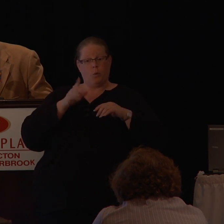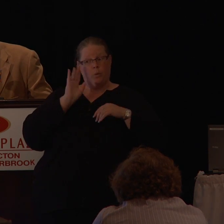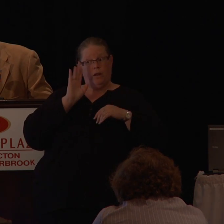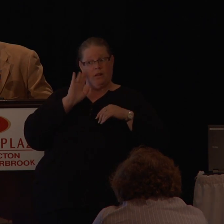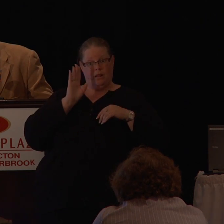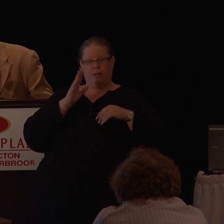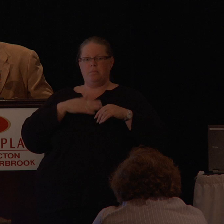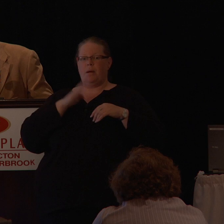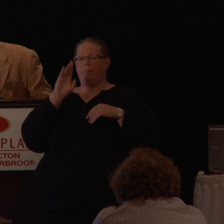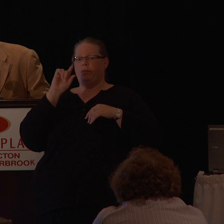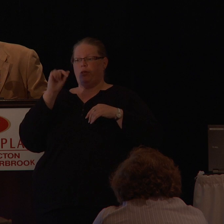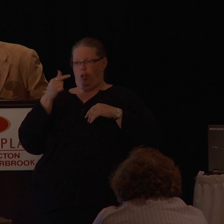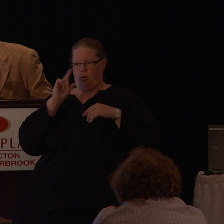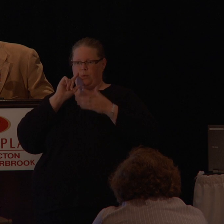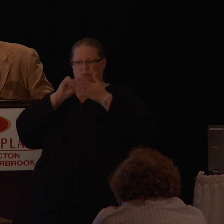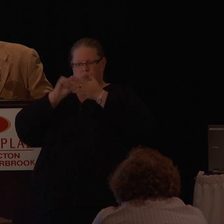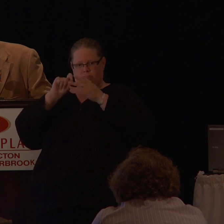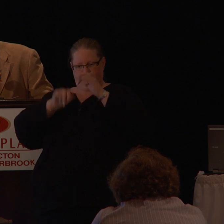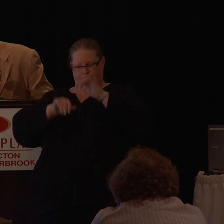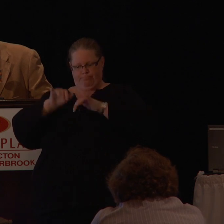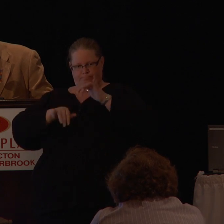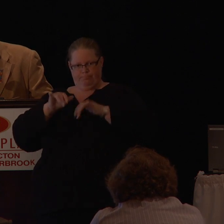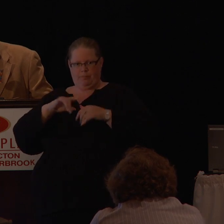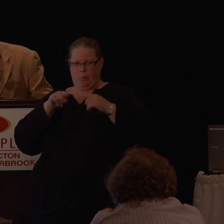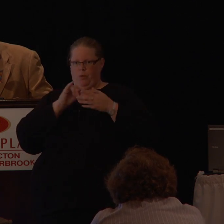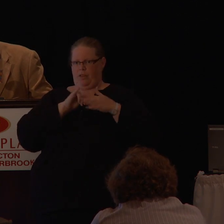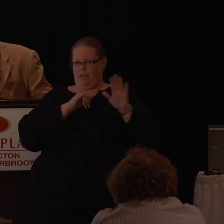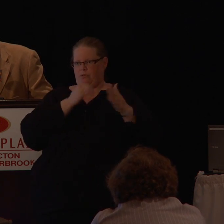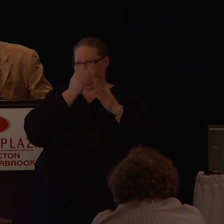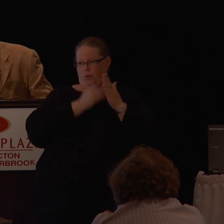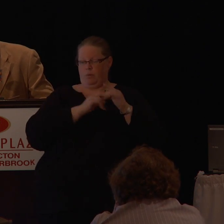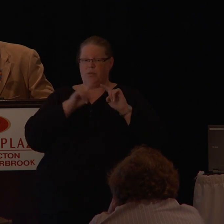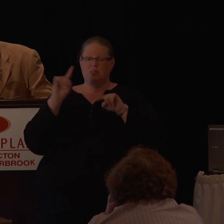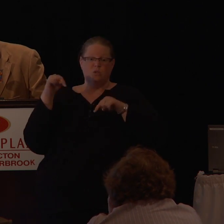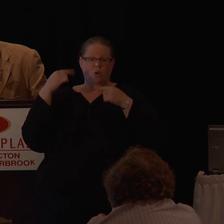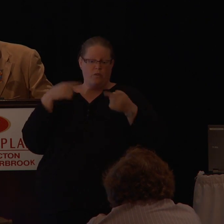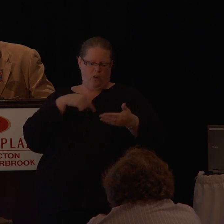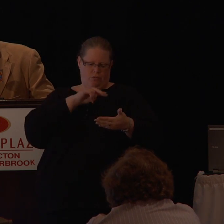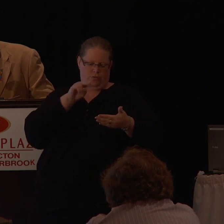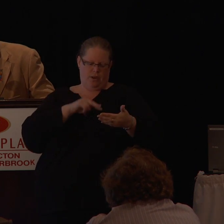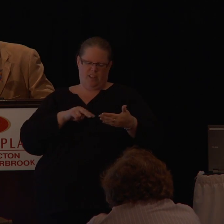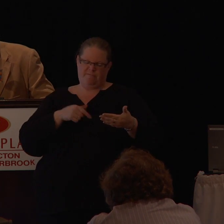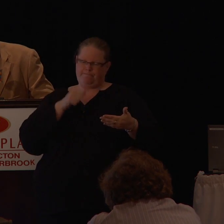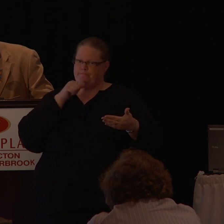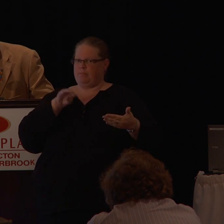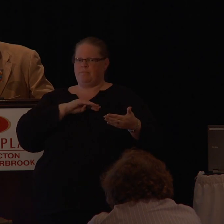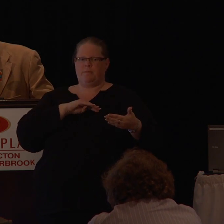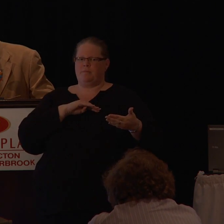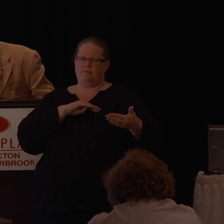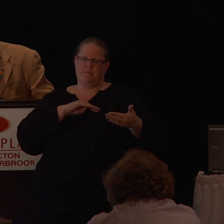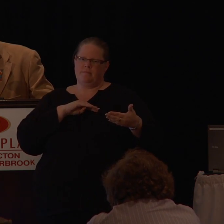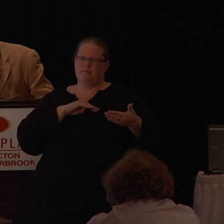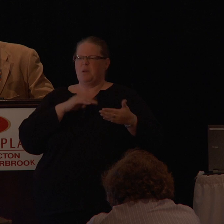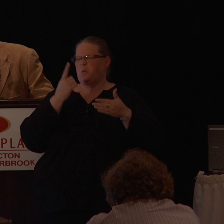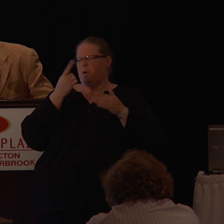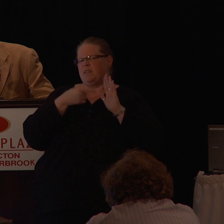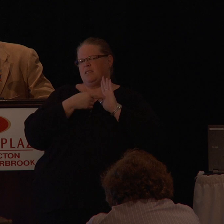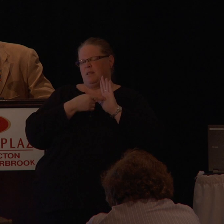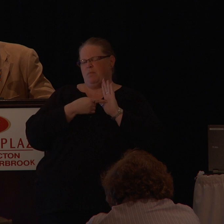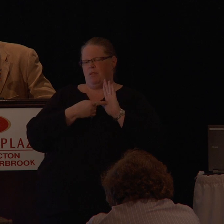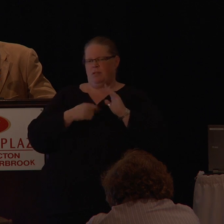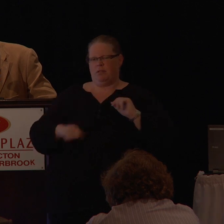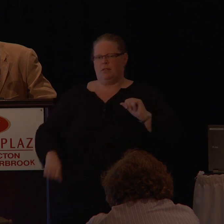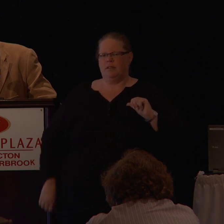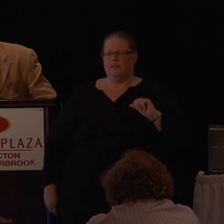write about it on my blog. But what I've seen so far, I'm not impressed with. And I'll just use one simple